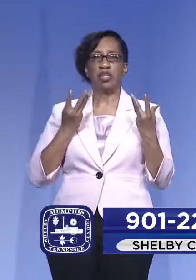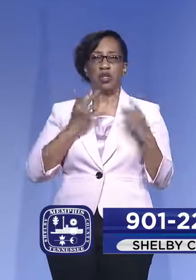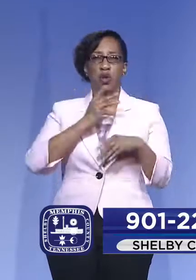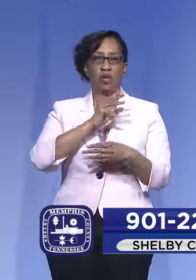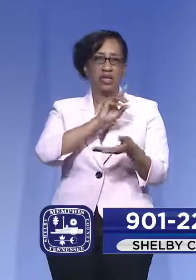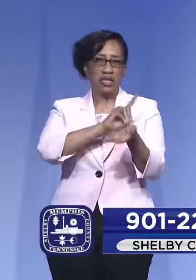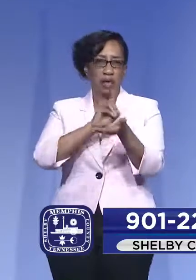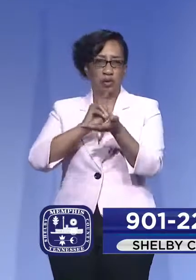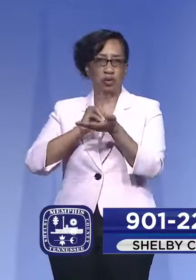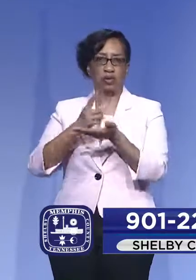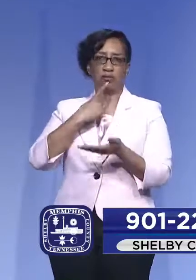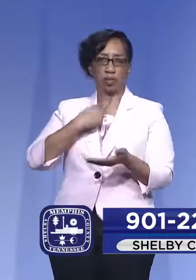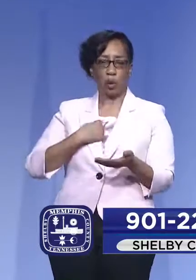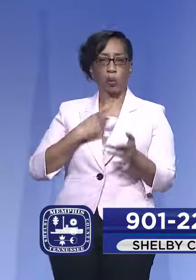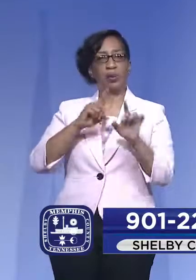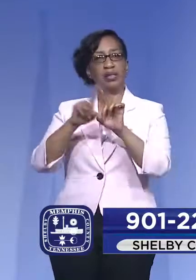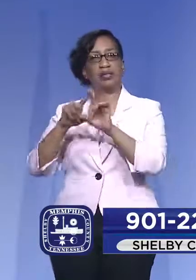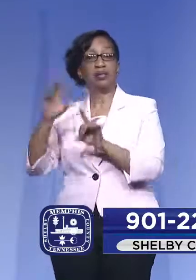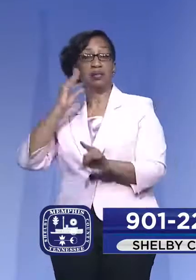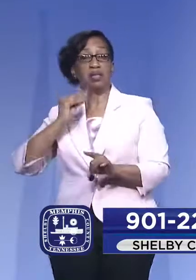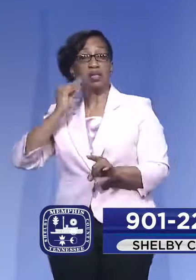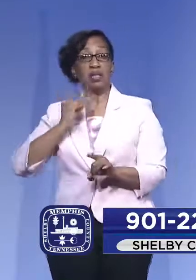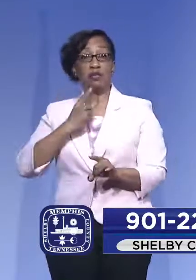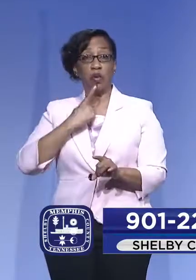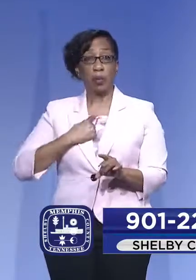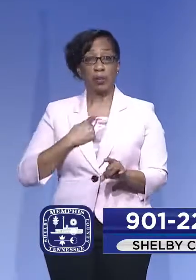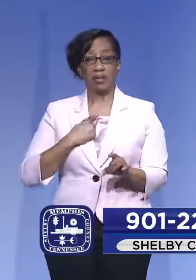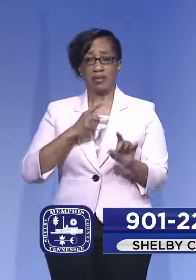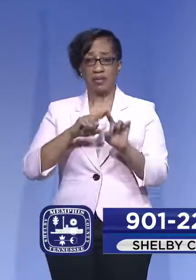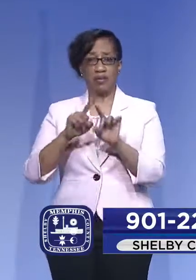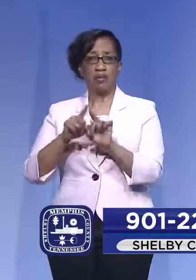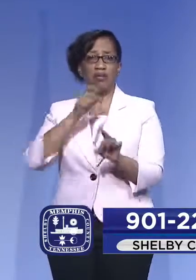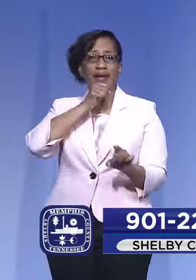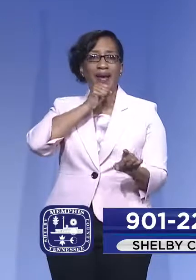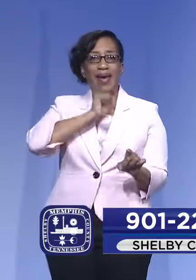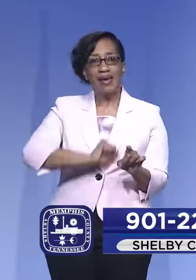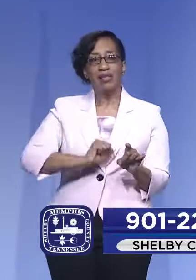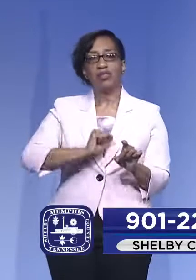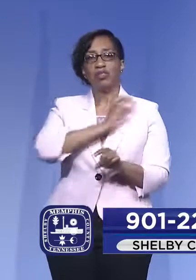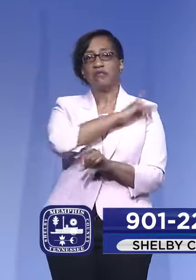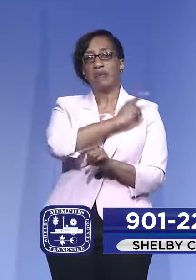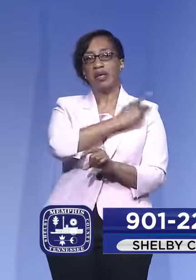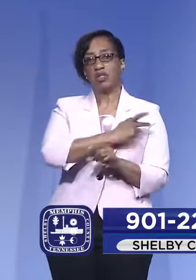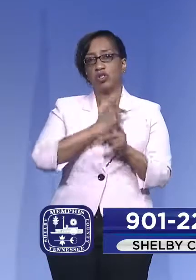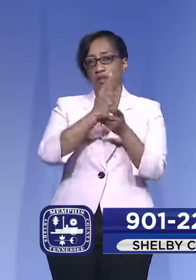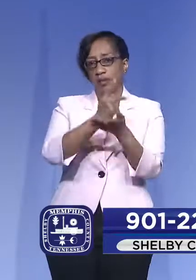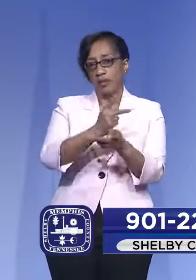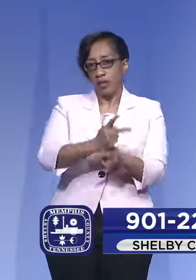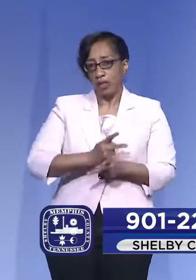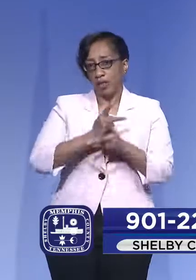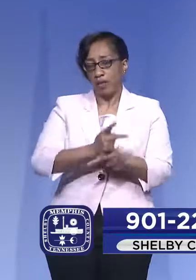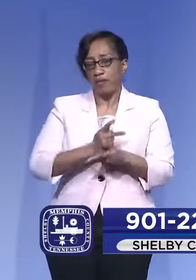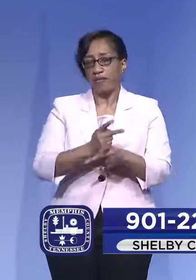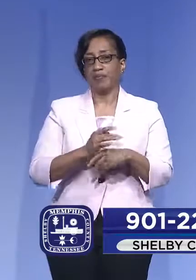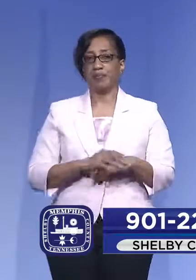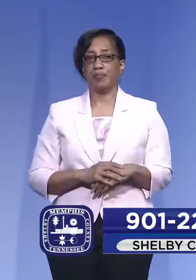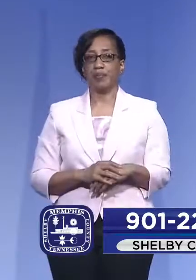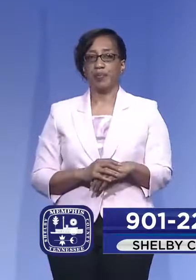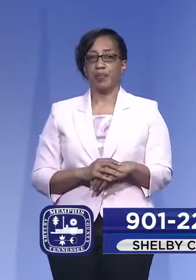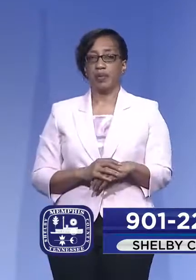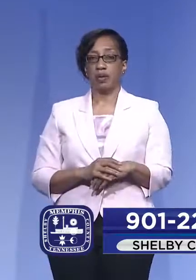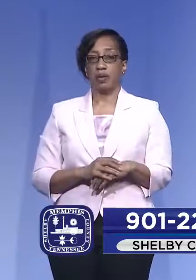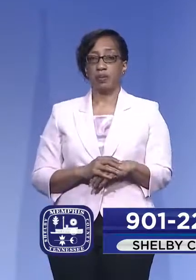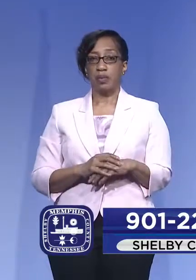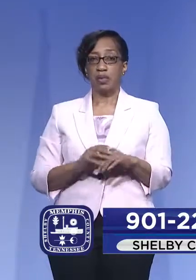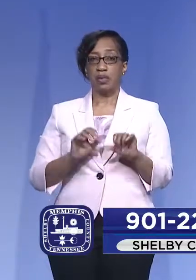week of the kind of patients that he's treating. And a couple of things about that, though, that could have an impact on